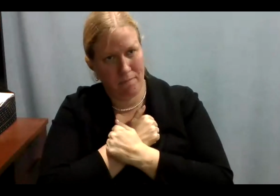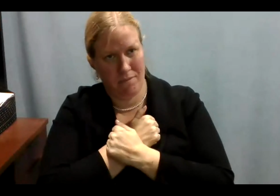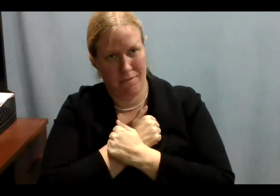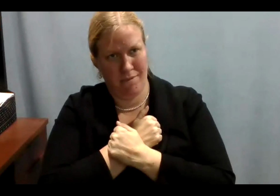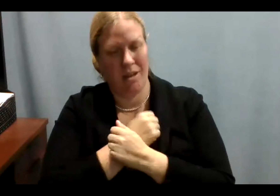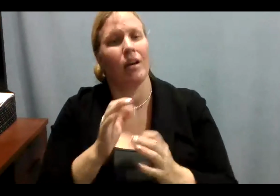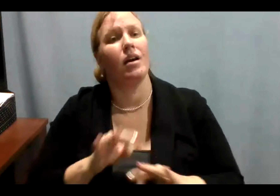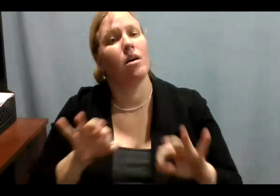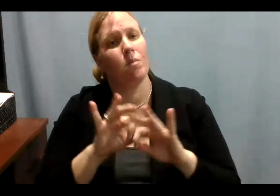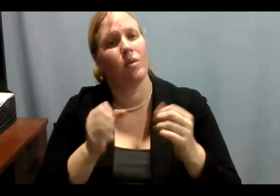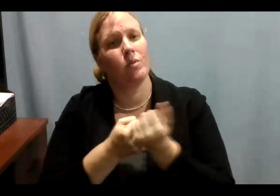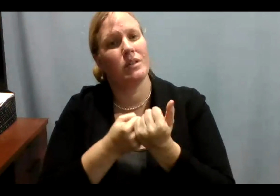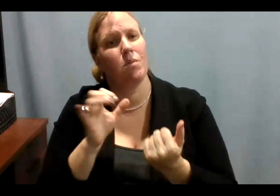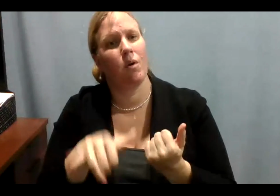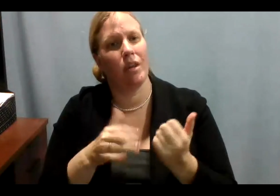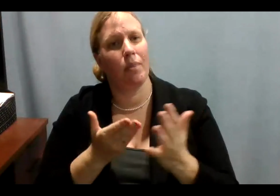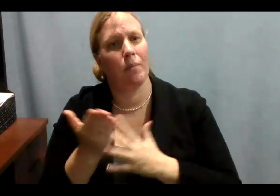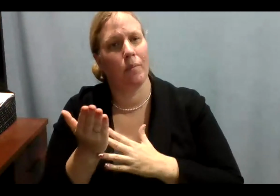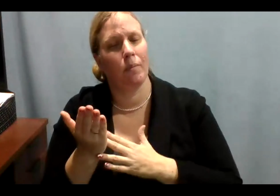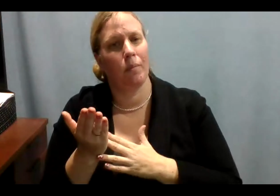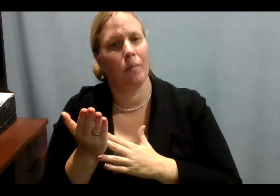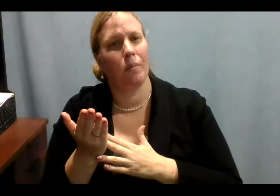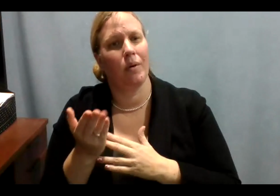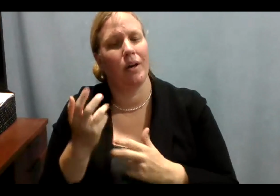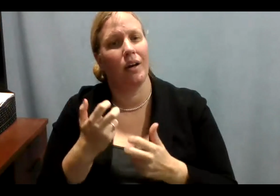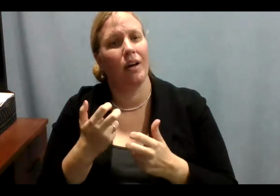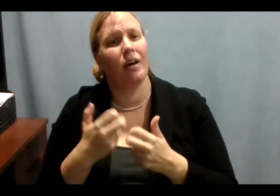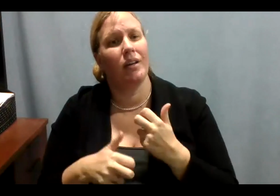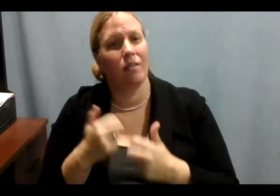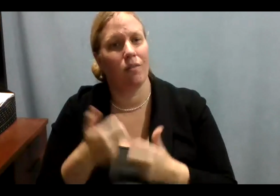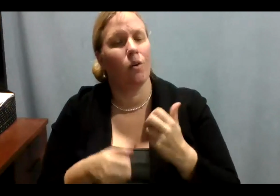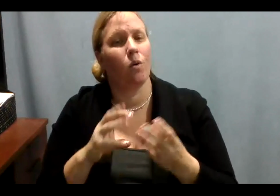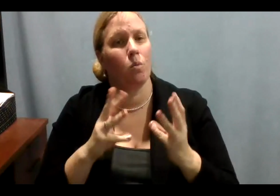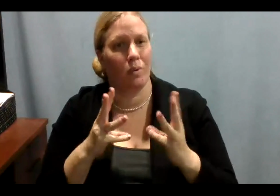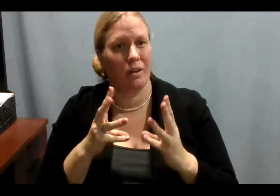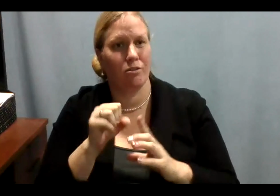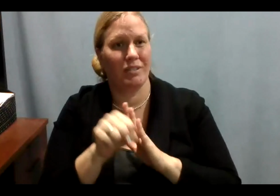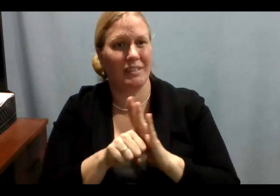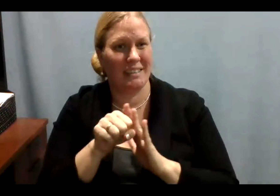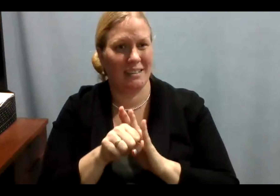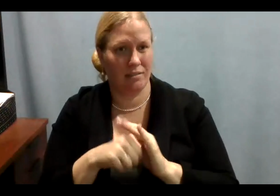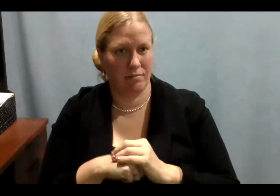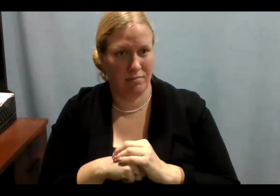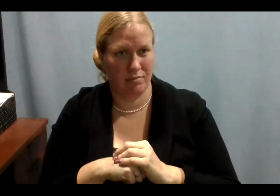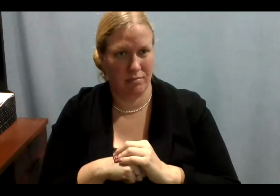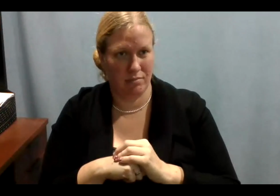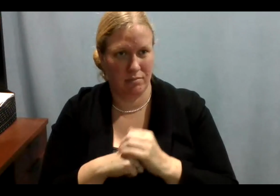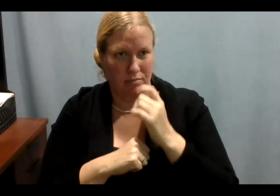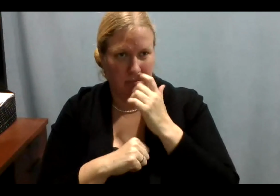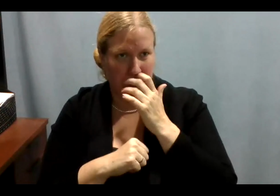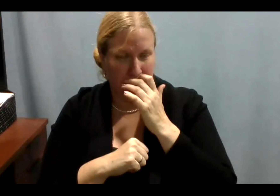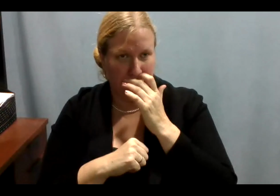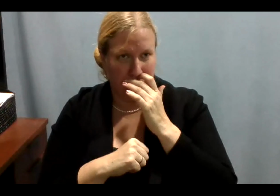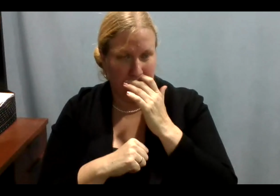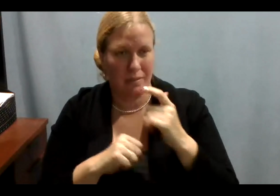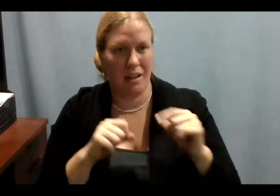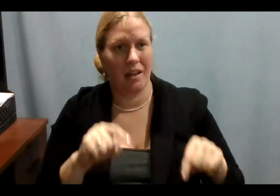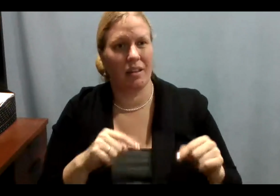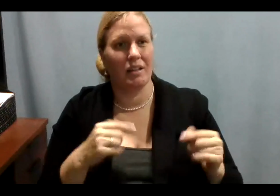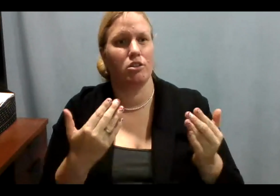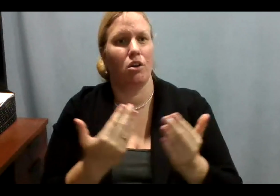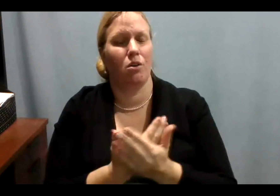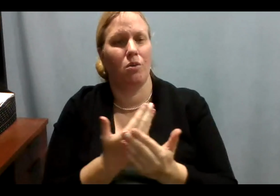important that we support them through a really very difficult um winter season if you will so i've got a couple of slides to share this is about our new eat new